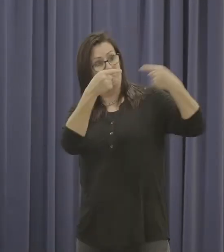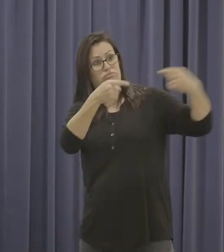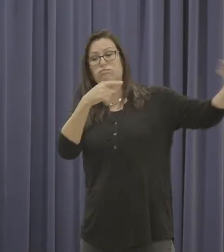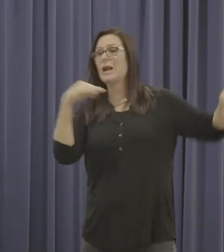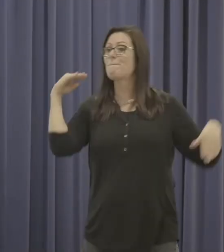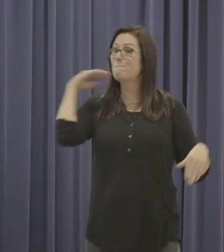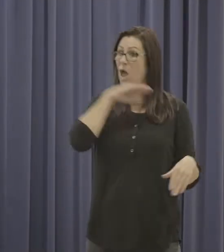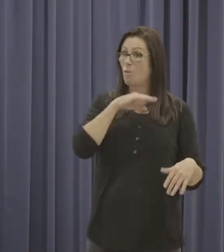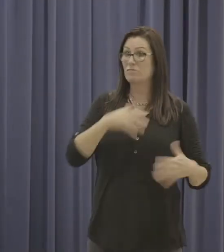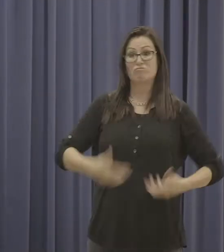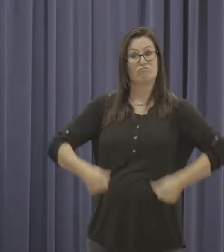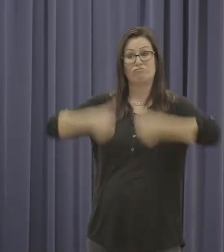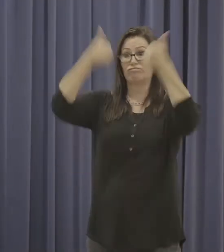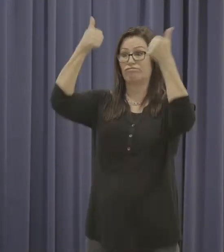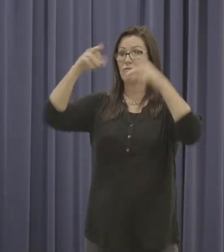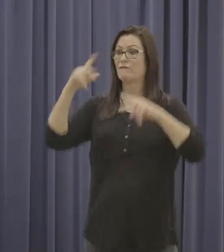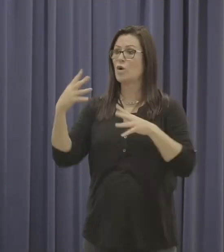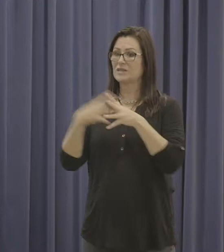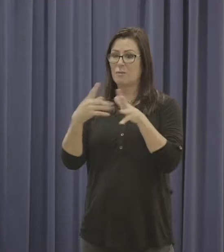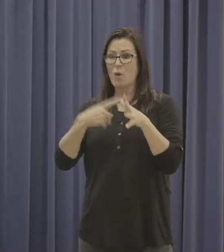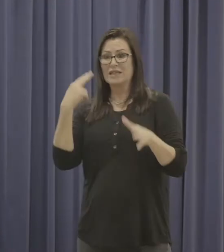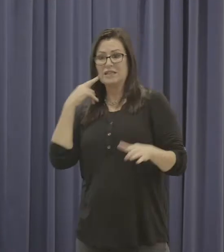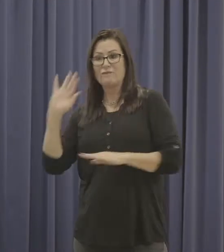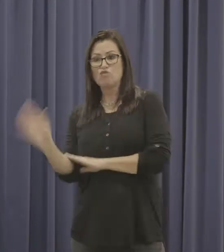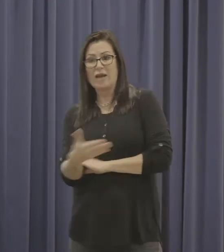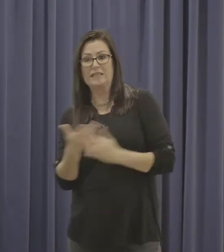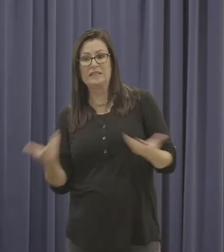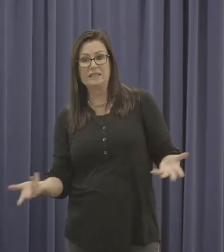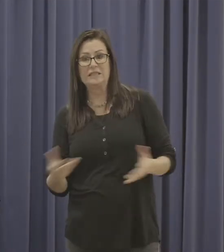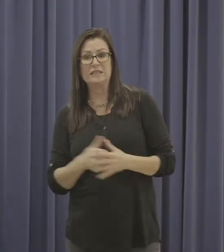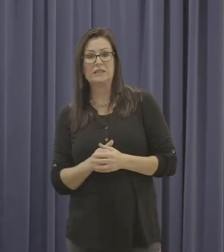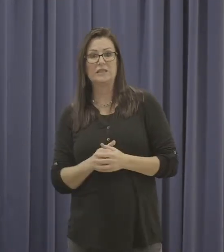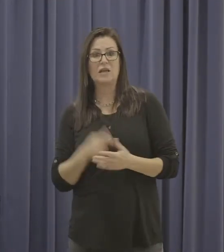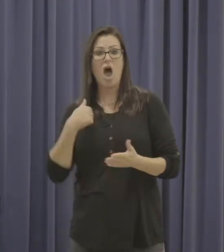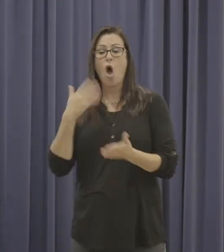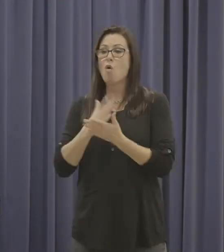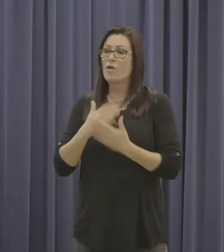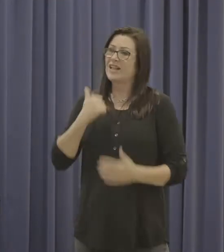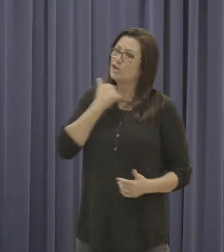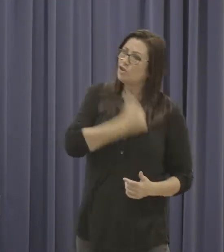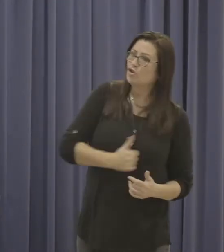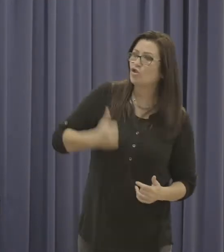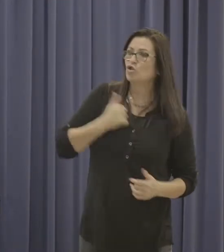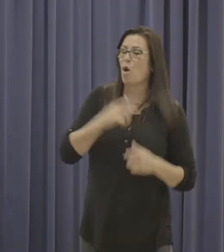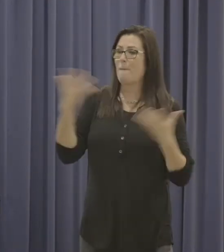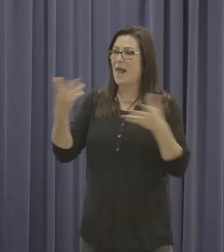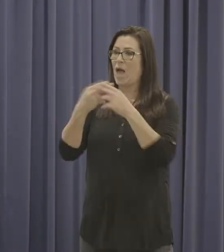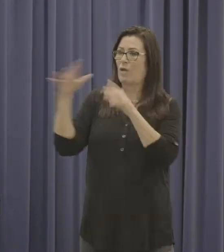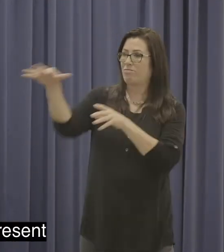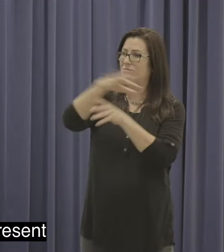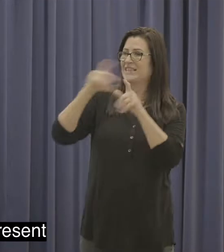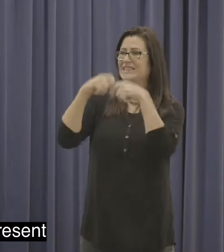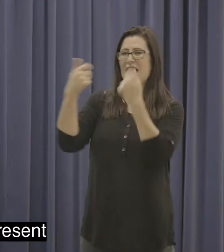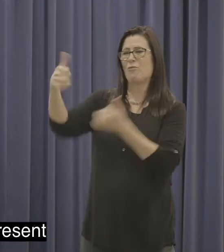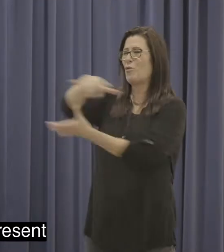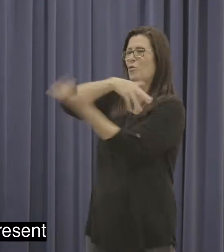great achievement for the WA deaf cricket team. I really enjoyed the camaraderie of playing with the guys,